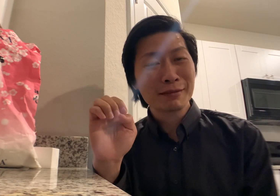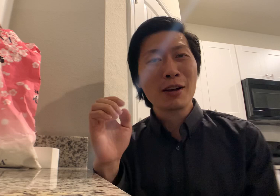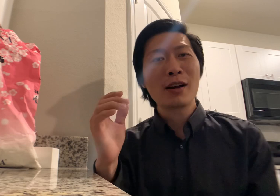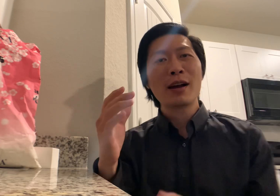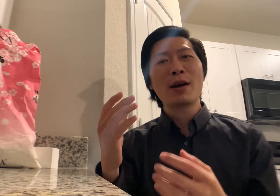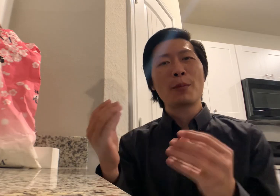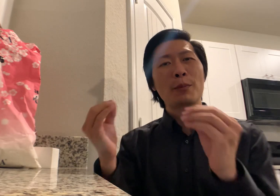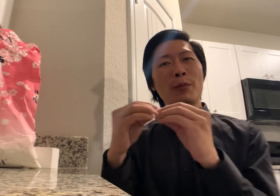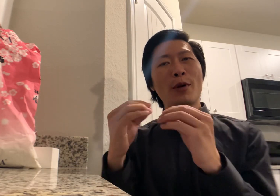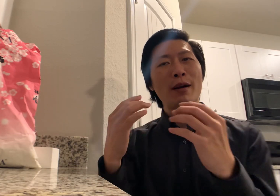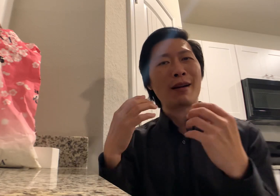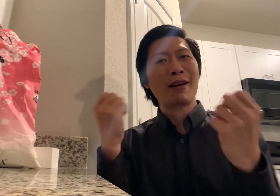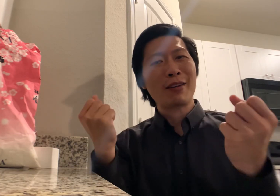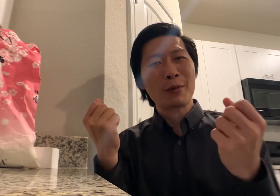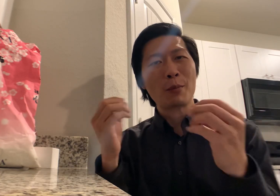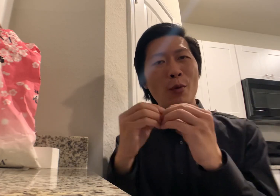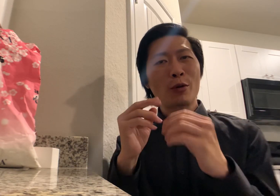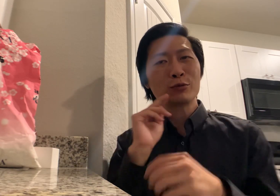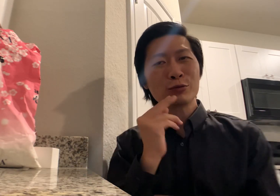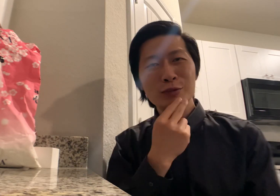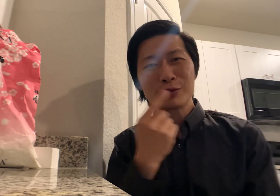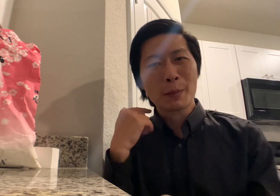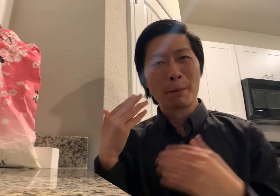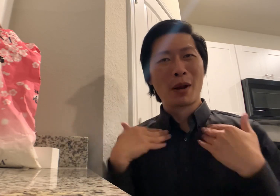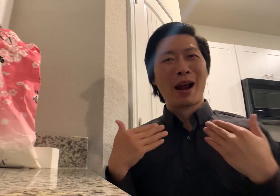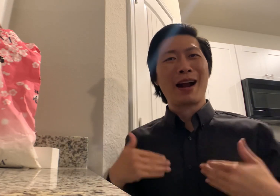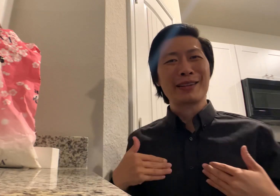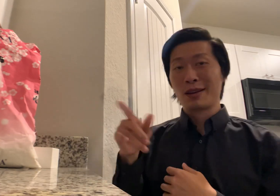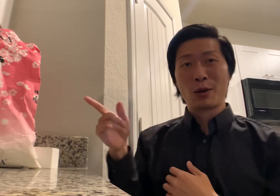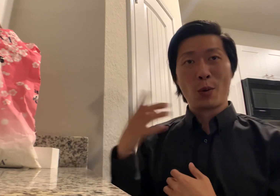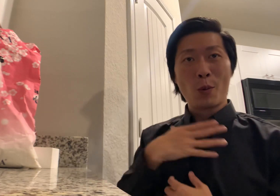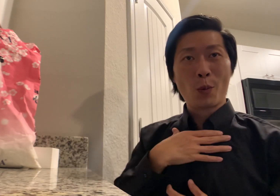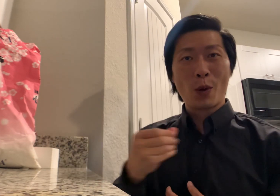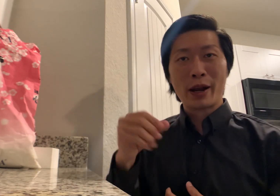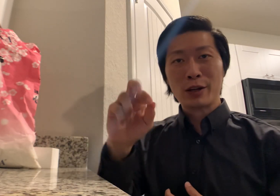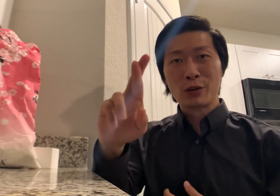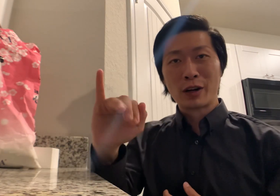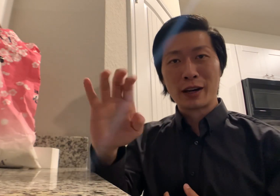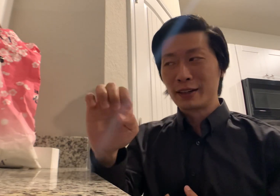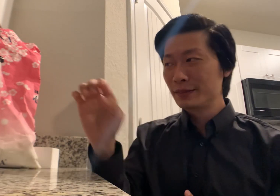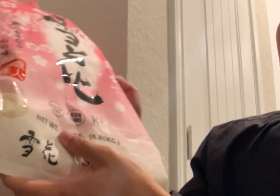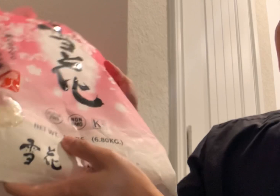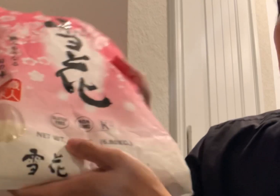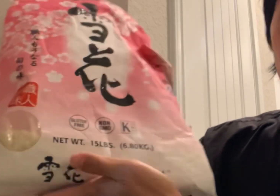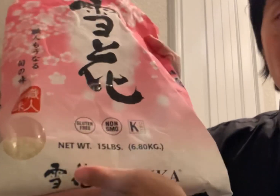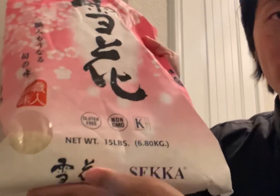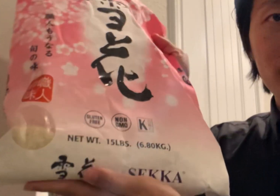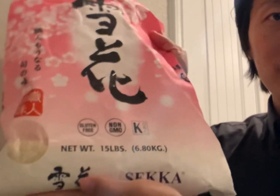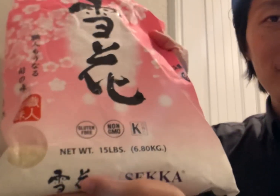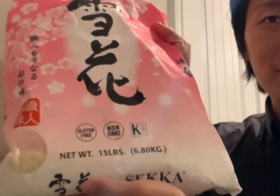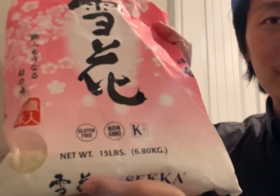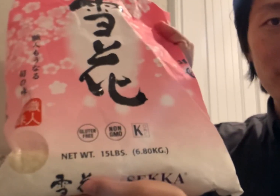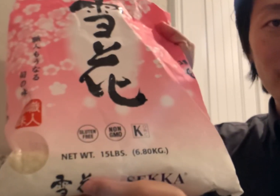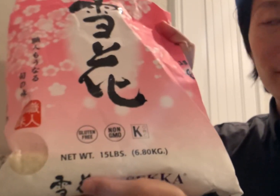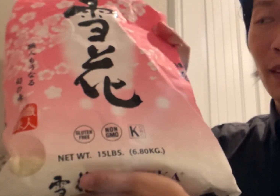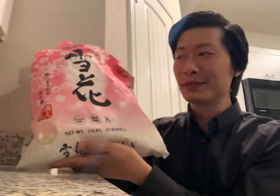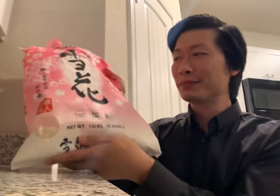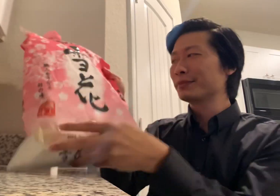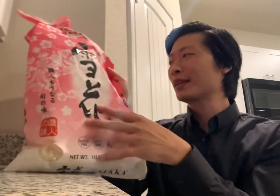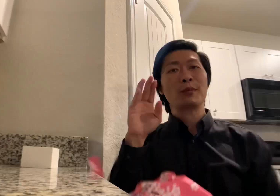so we add brown rice to it to be more healthy and more nutritious for us. Here is the white rice that I will be